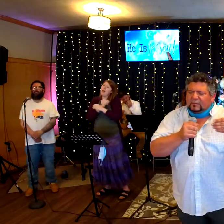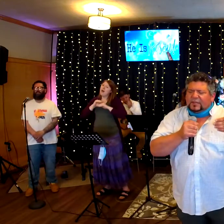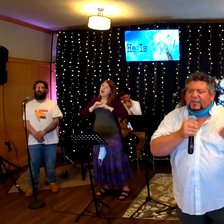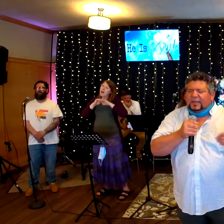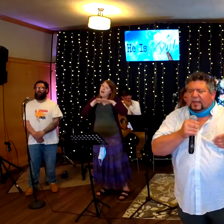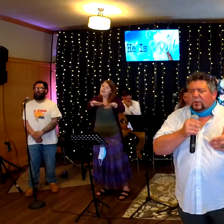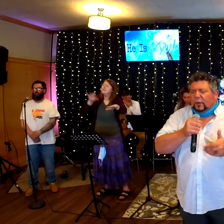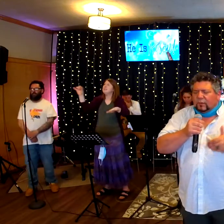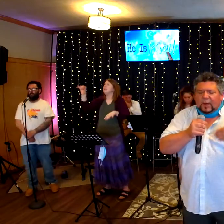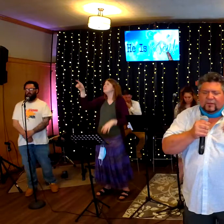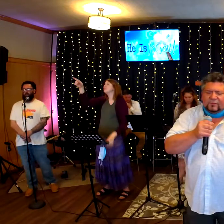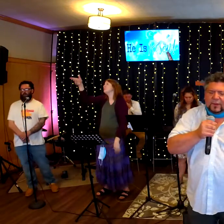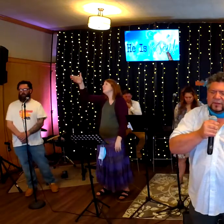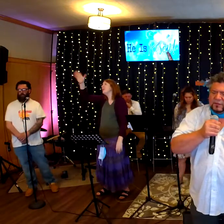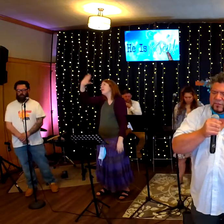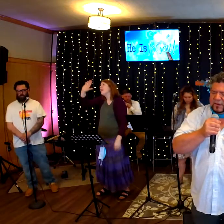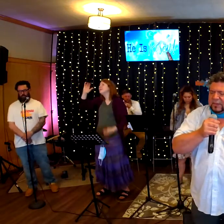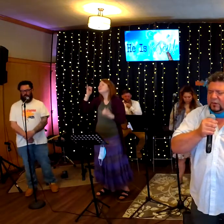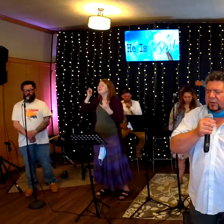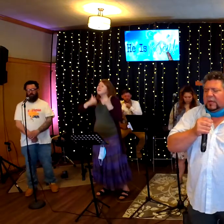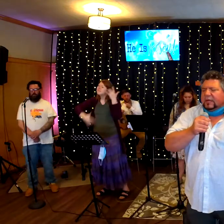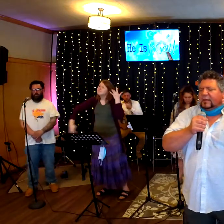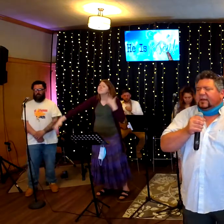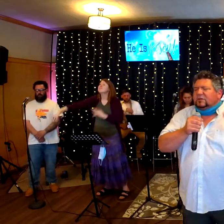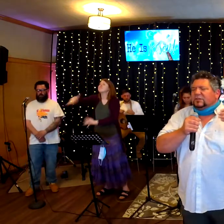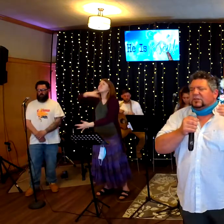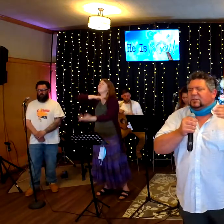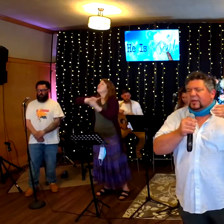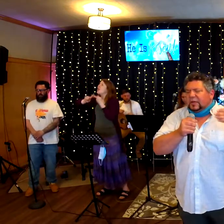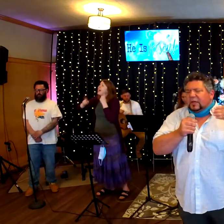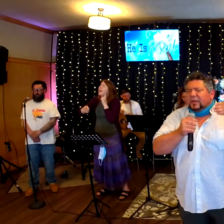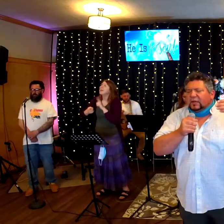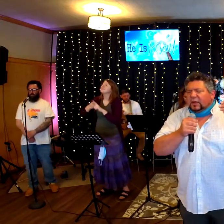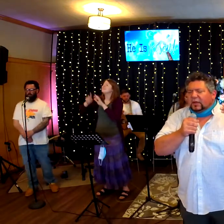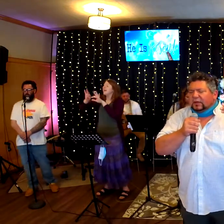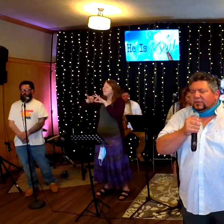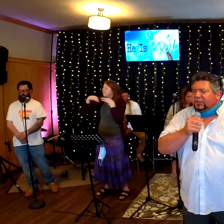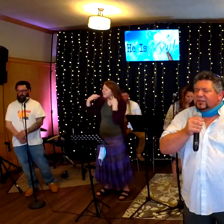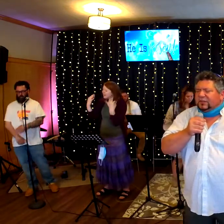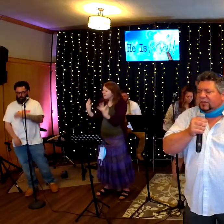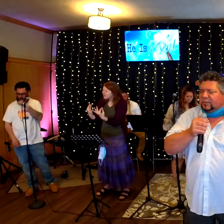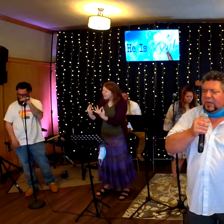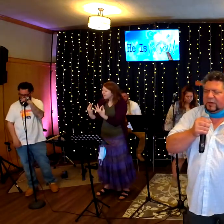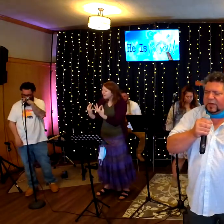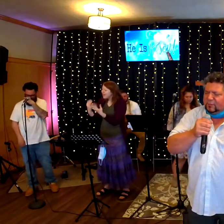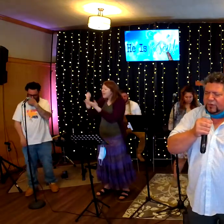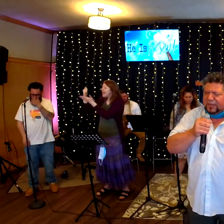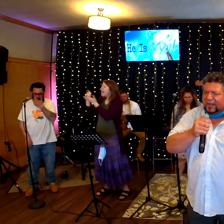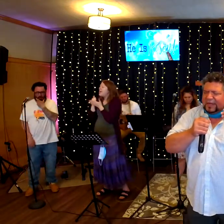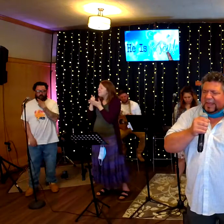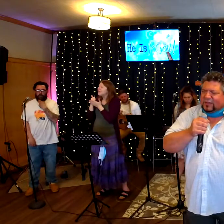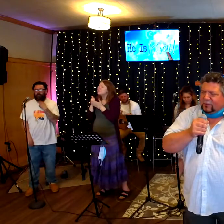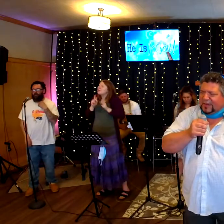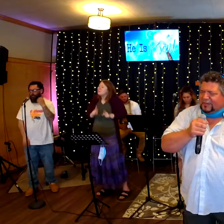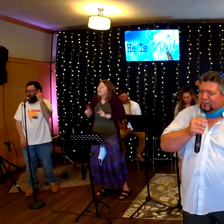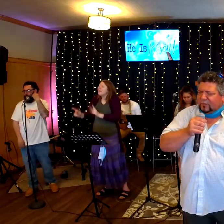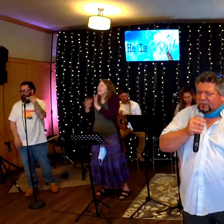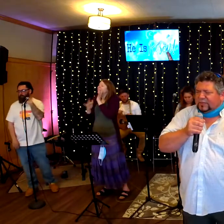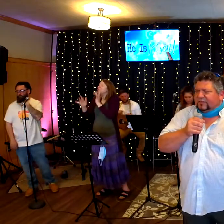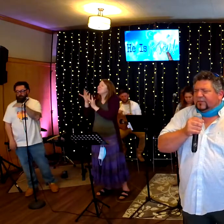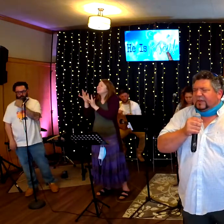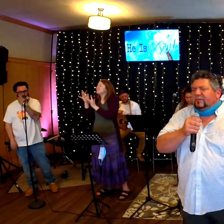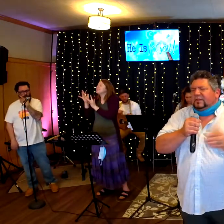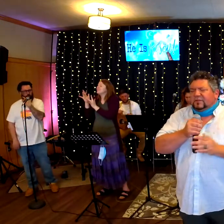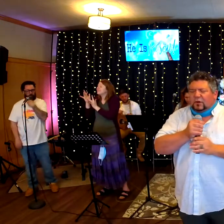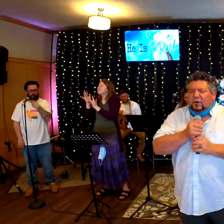we come today and we're around friends and family, Lord. Let us just be Jesus and bring that grace and